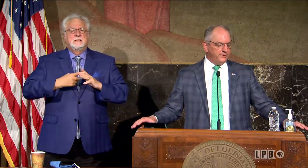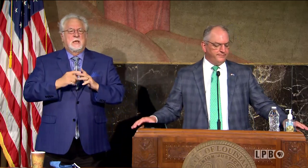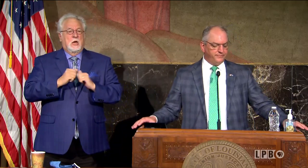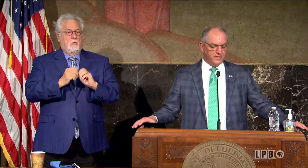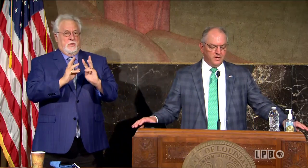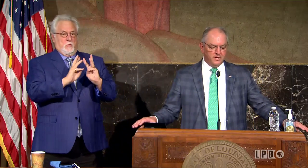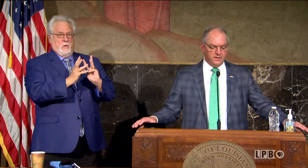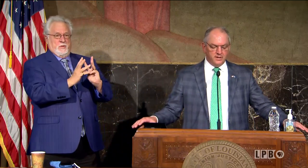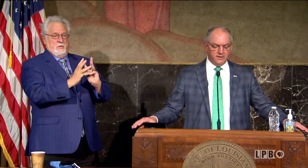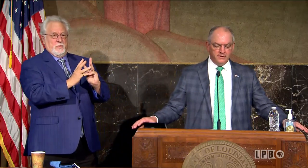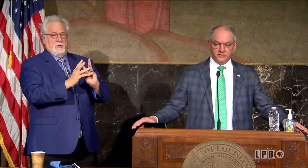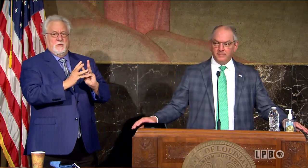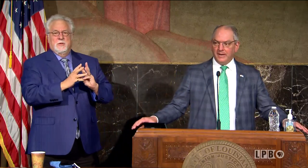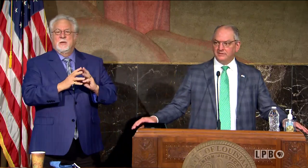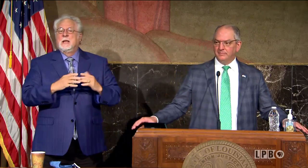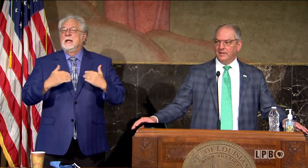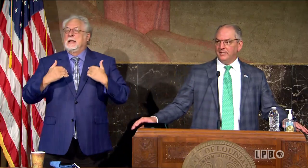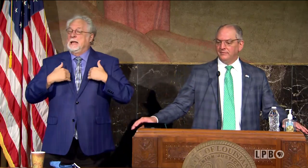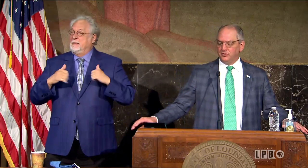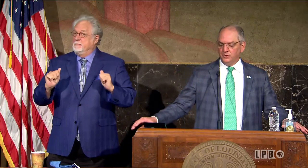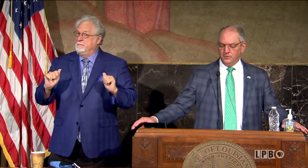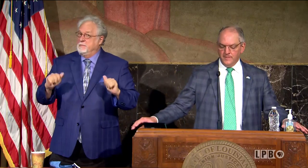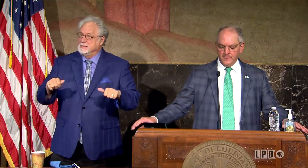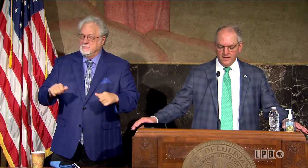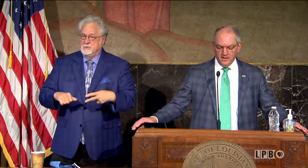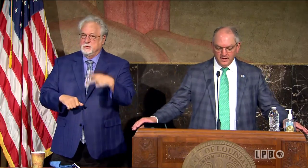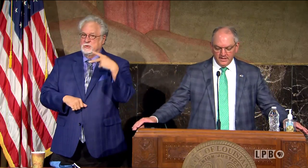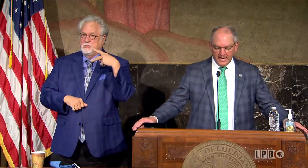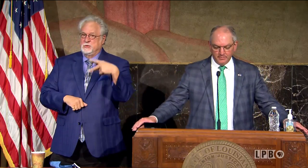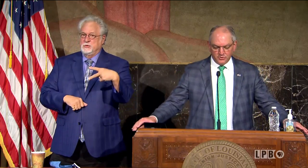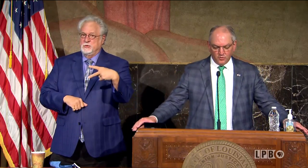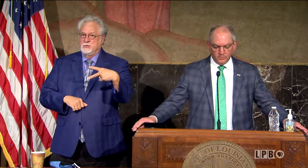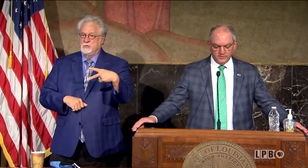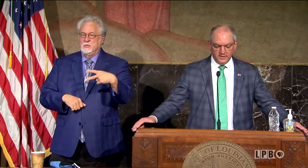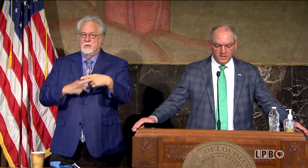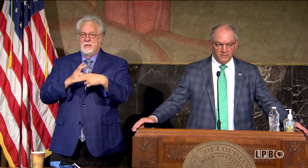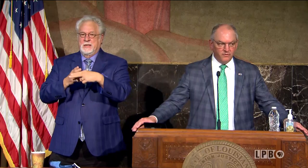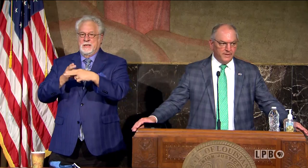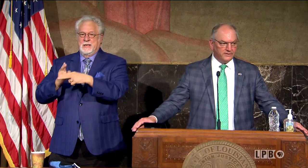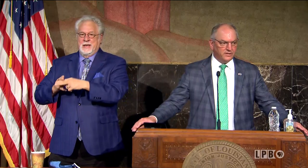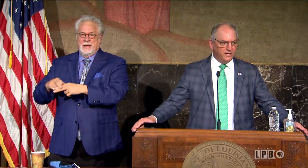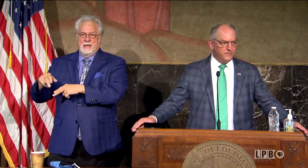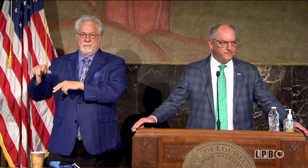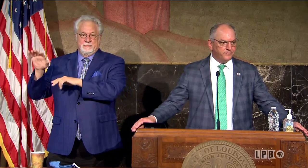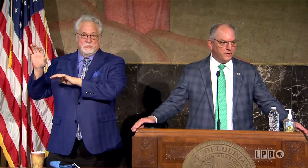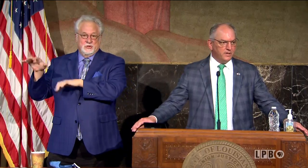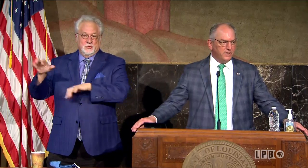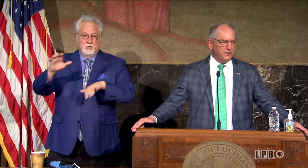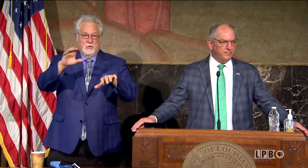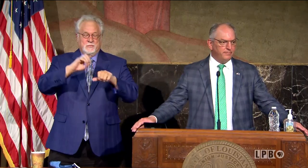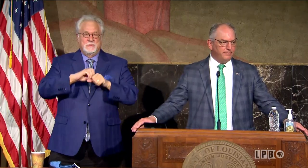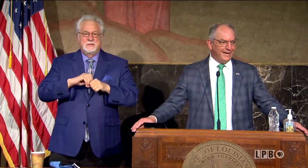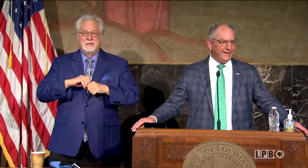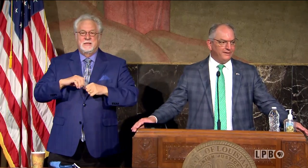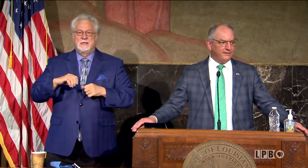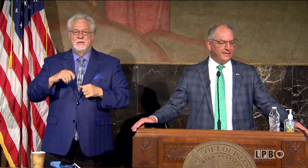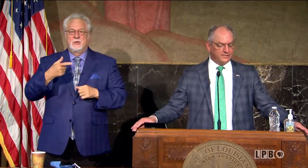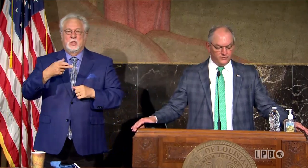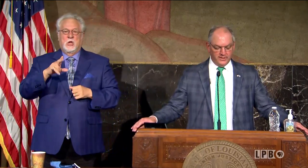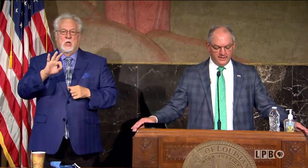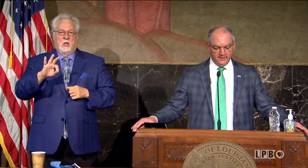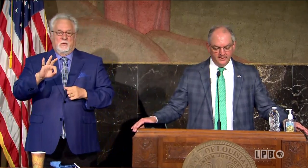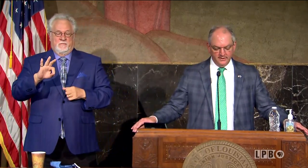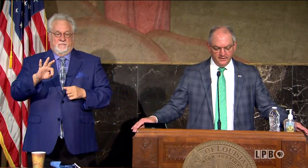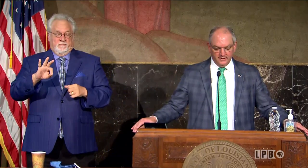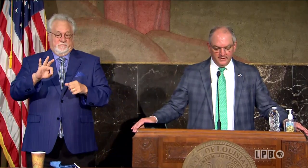the weather. There is the possibility of 2 named storms in the Gulf of Mexico by